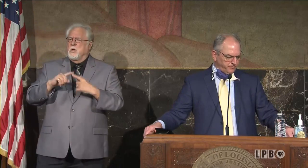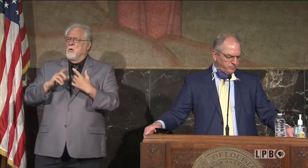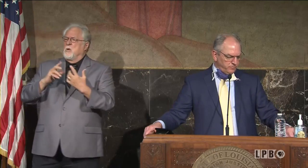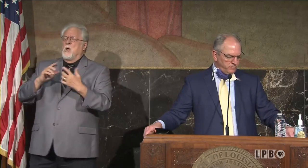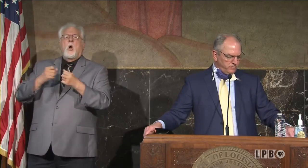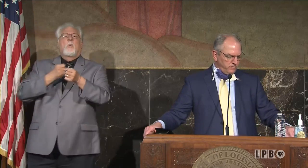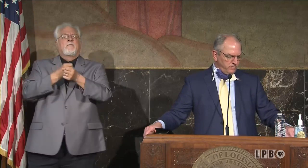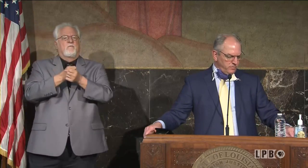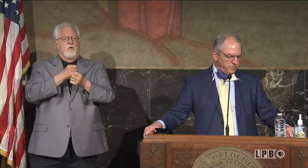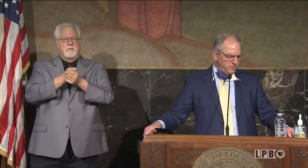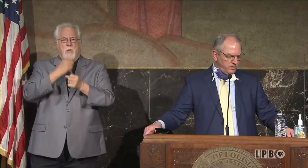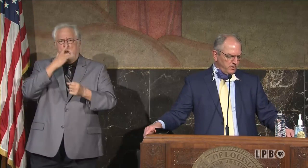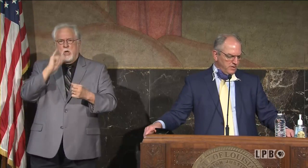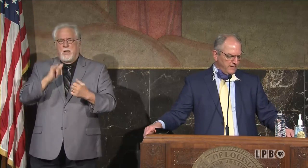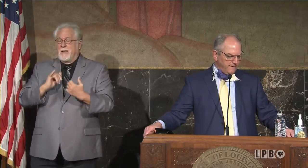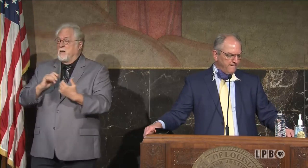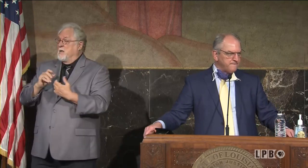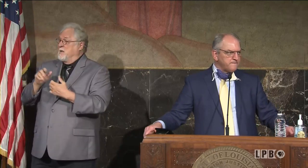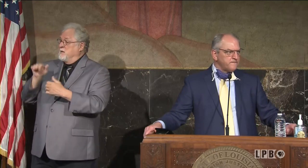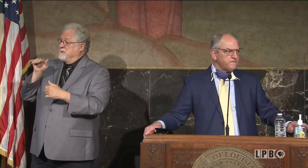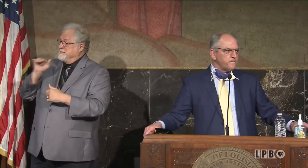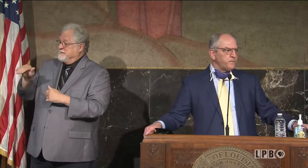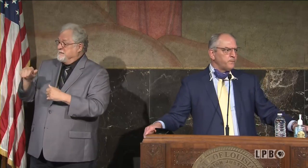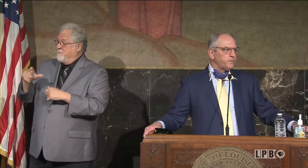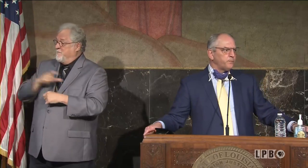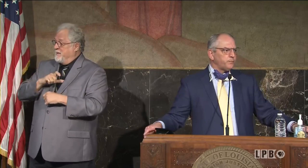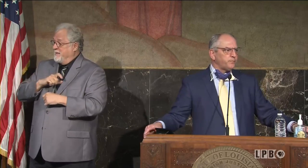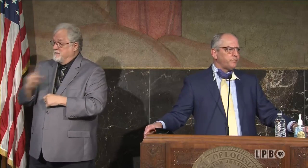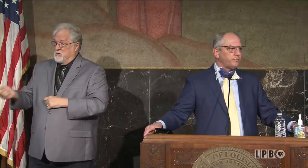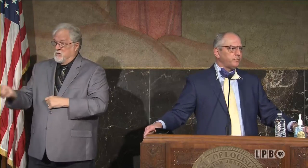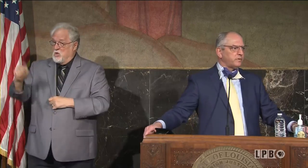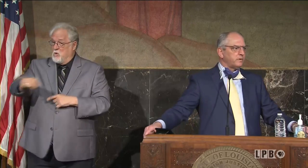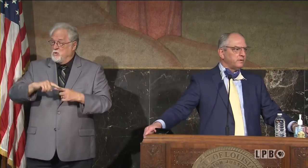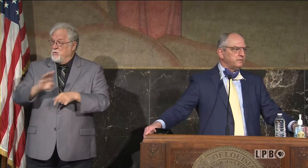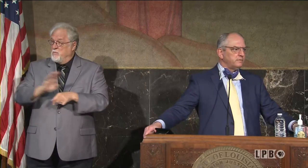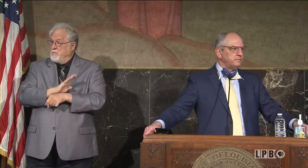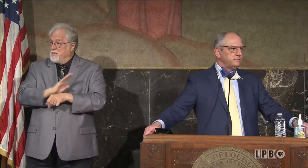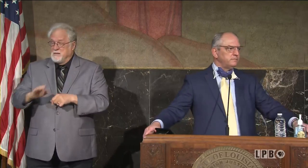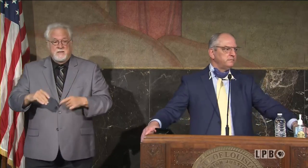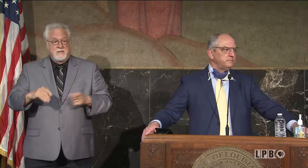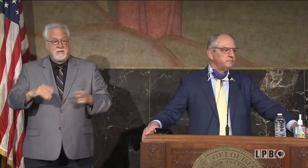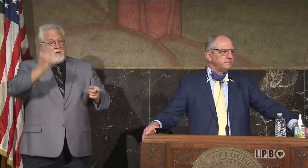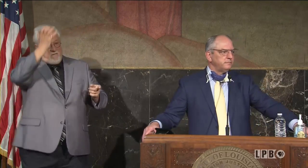in when there are reports of businesses that aren't complying? Is it getting the fire